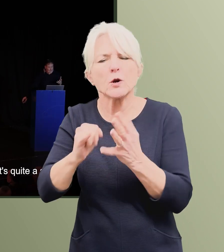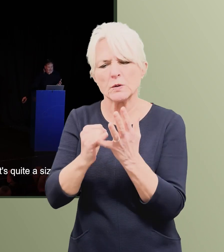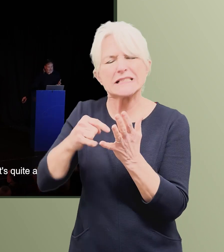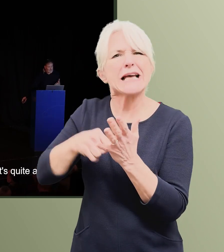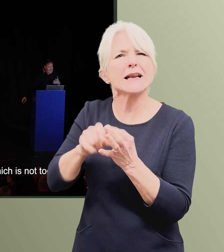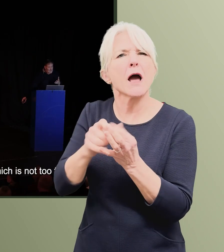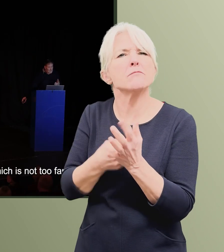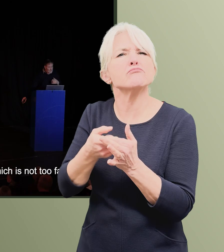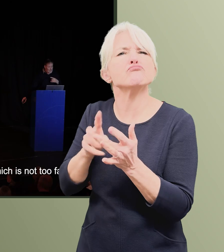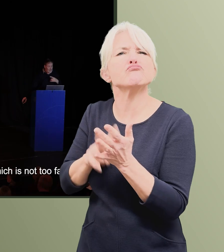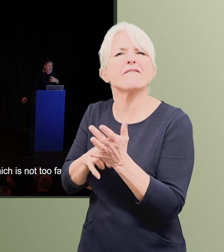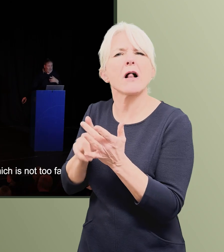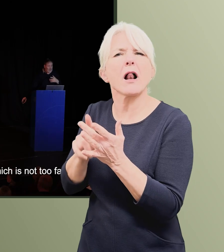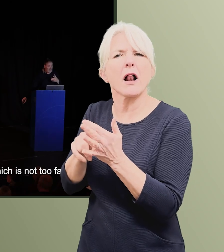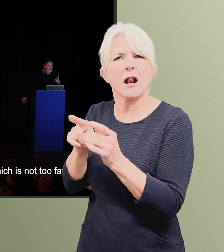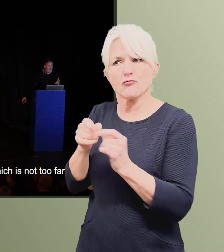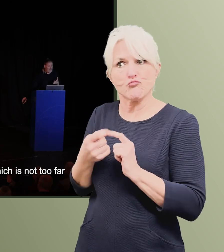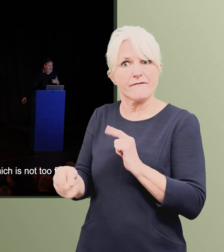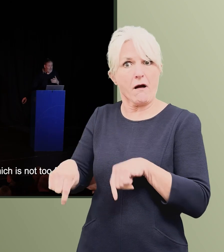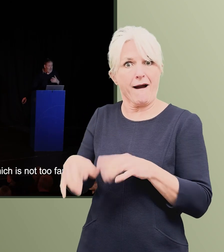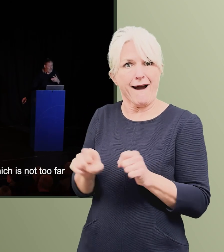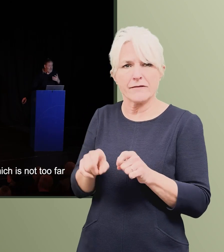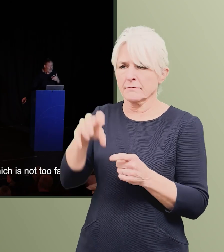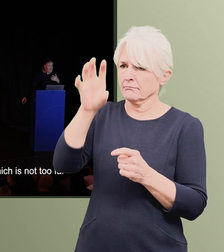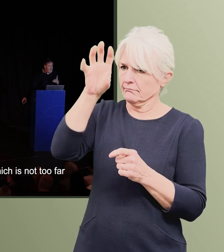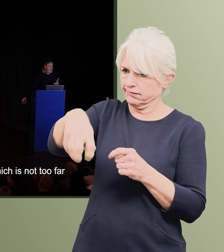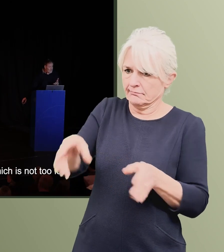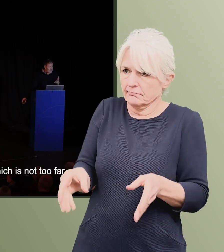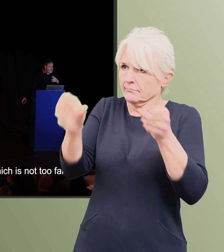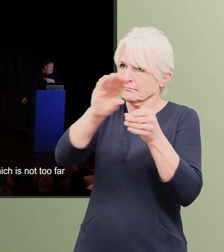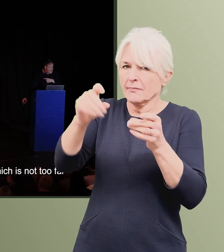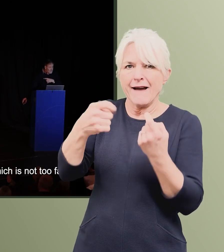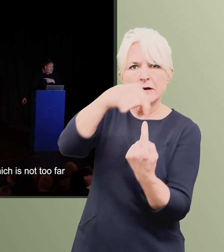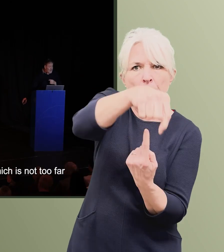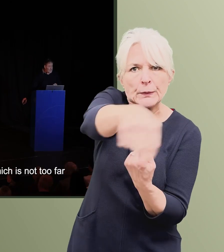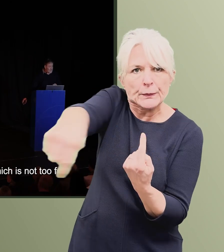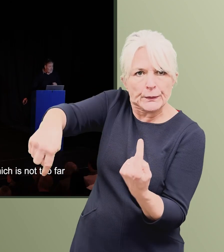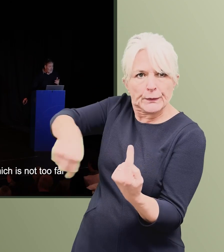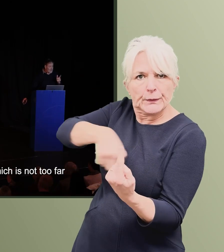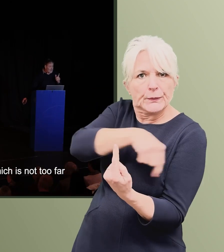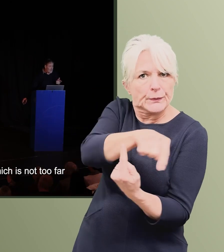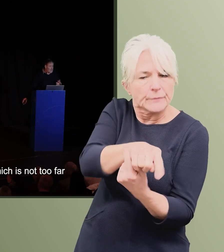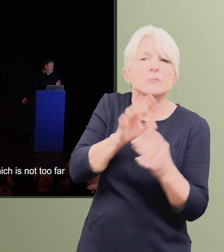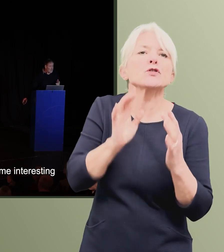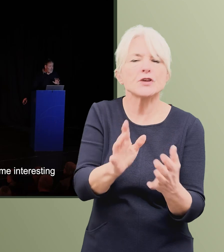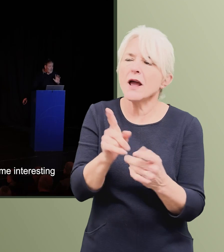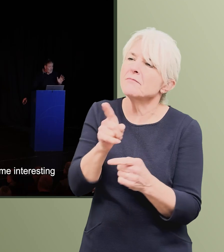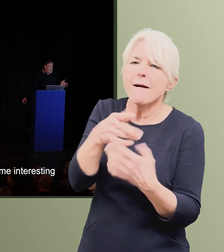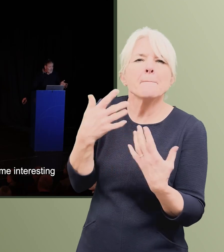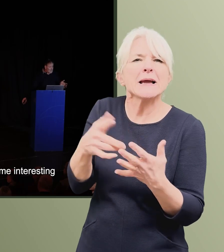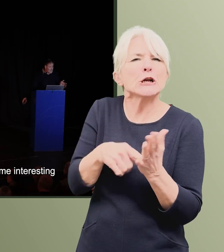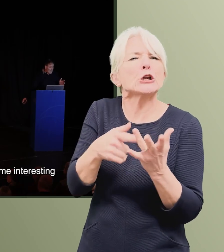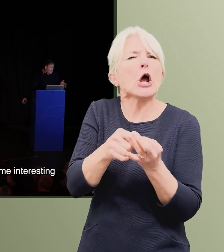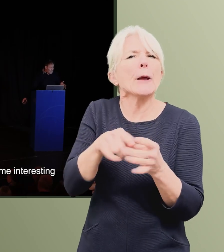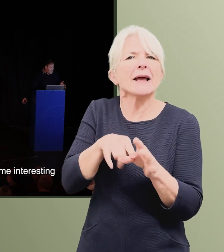It's similar to the features which are being found at St Breville's, which is not too far from there, by Toby Driver